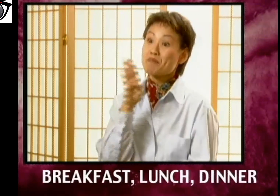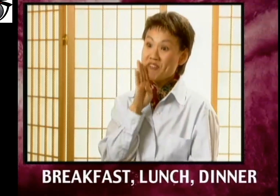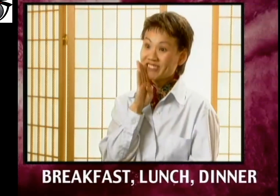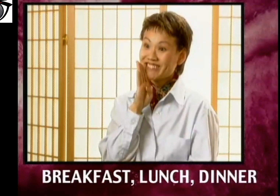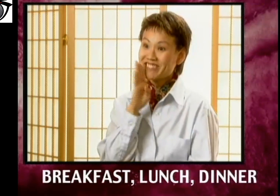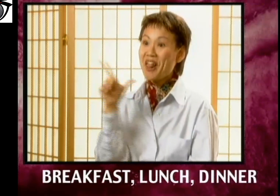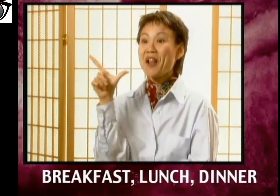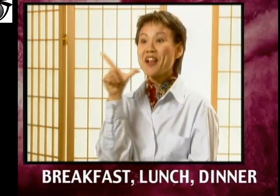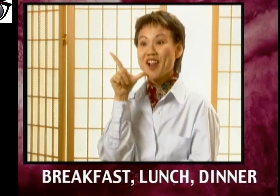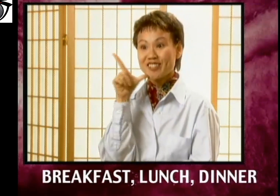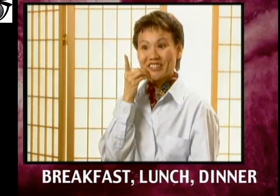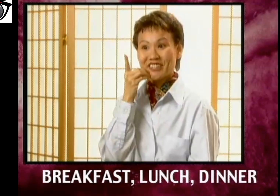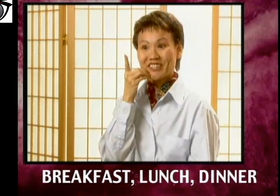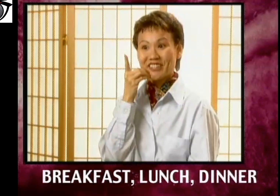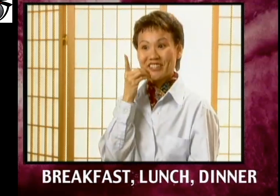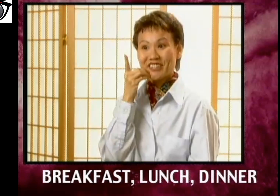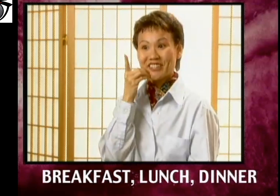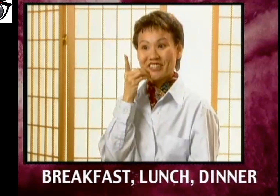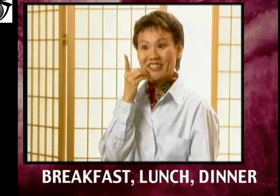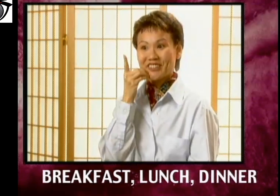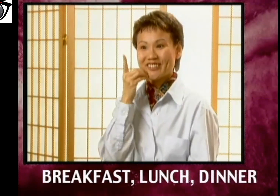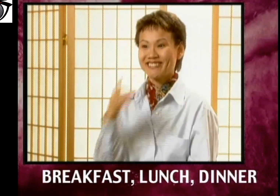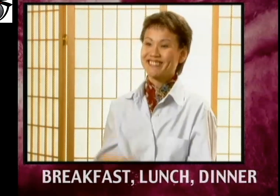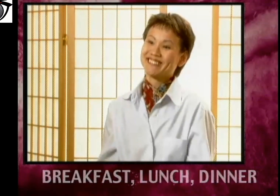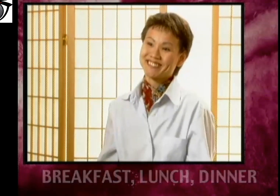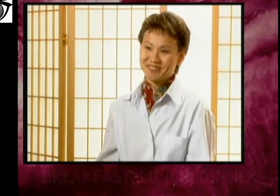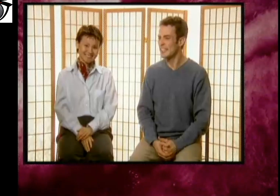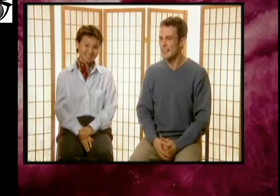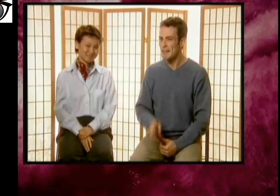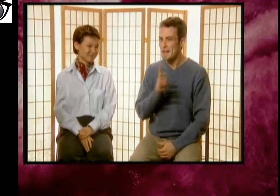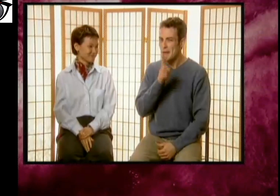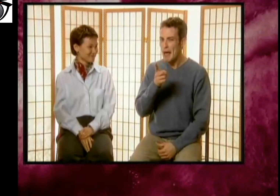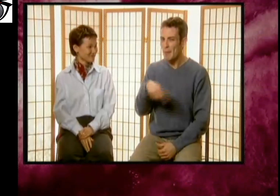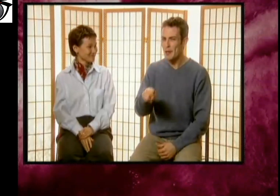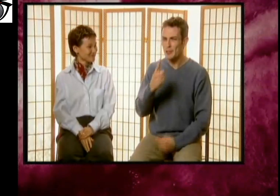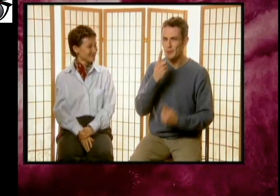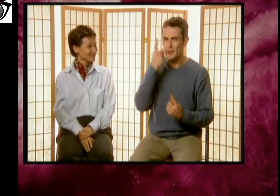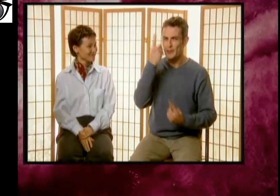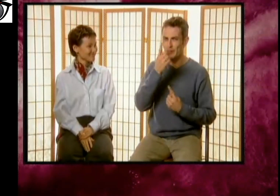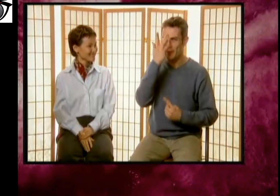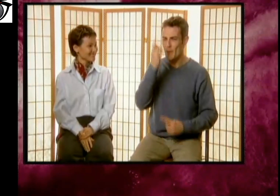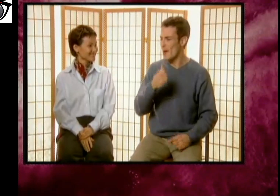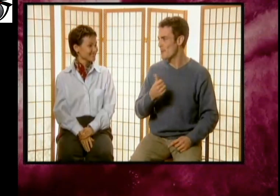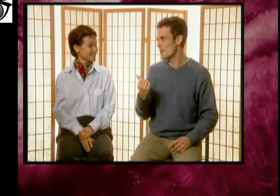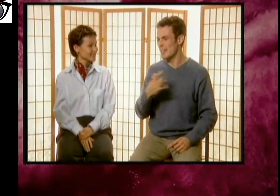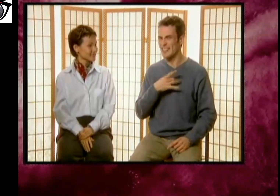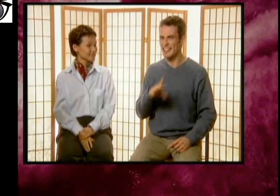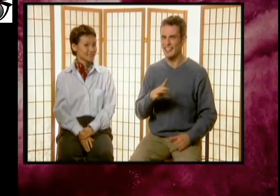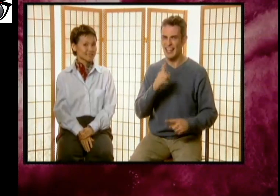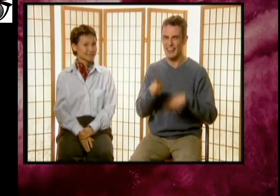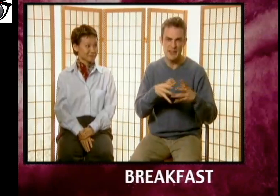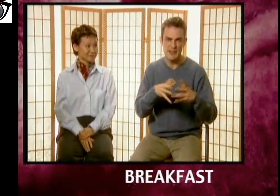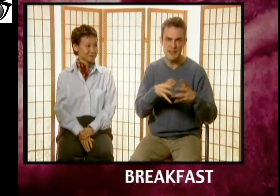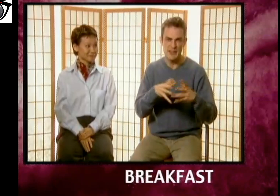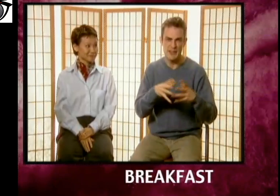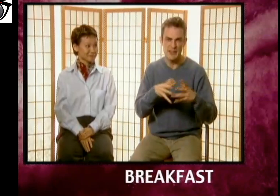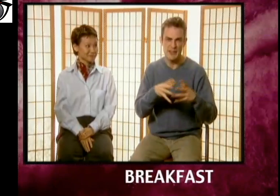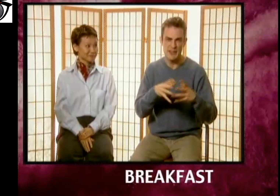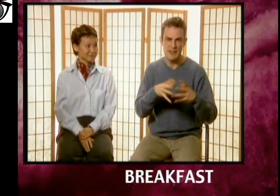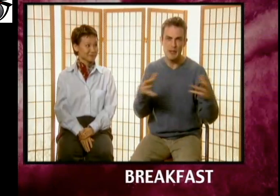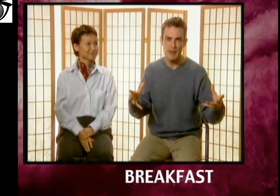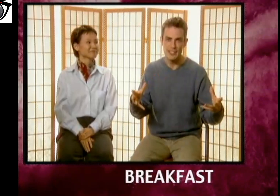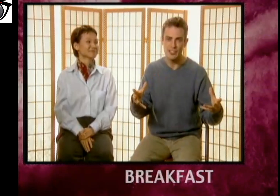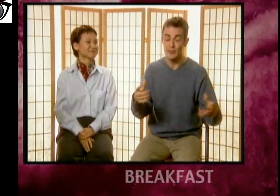sometimes. Breakfast, lunch, and dinner. I'll bet you're wondering why Monique doesn't like that